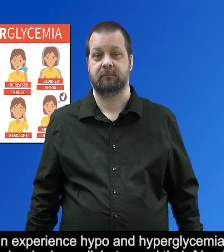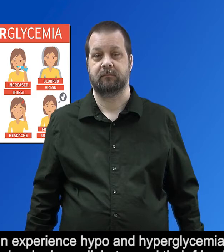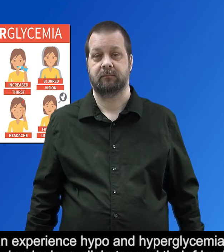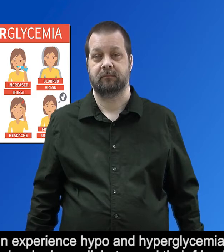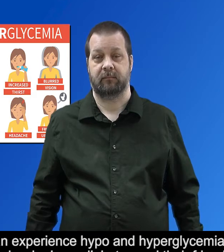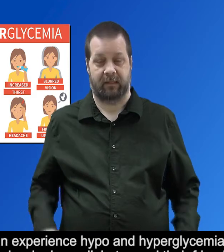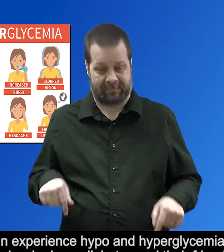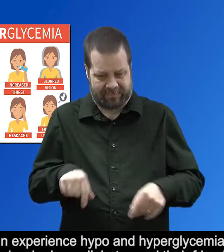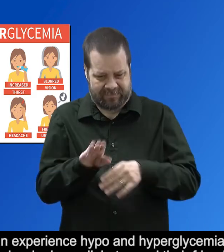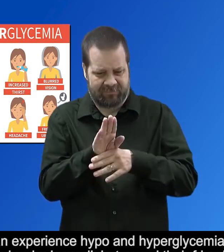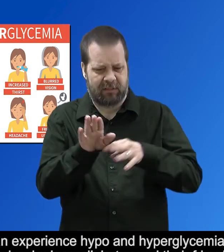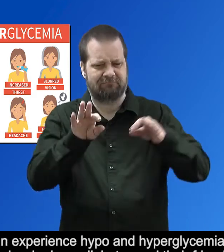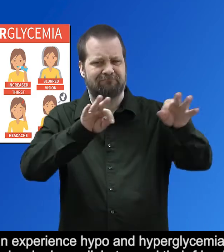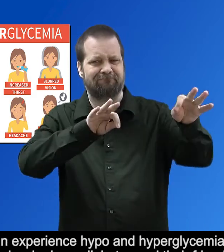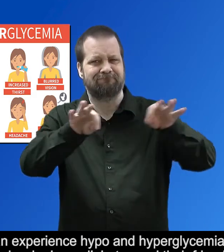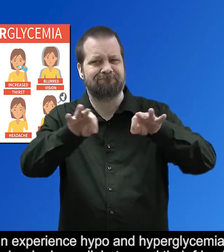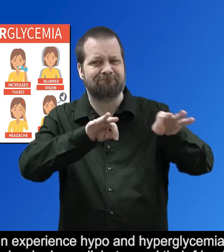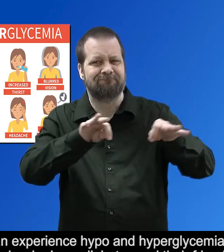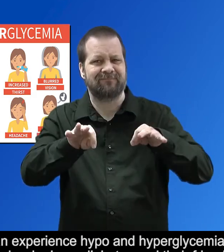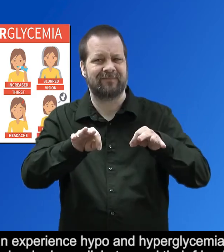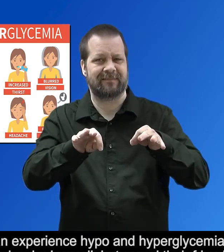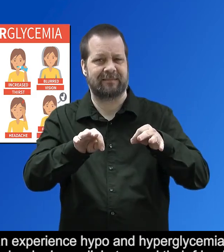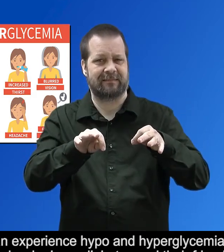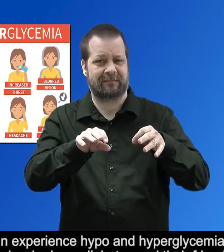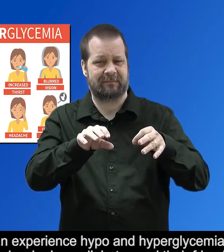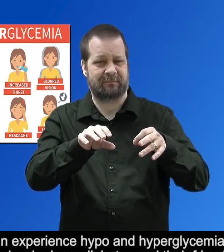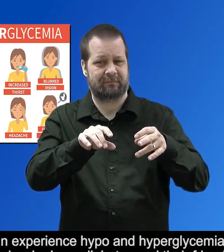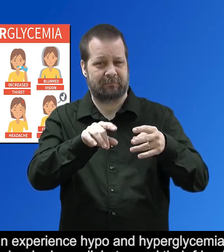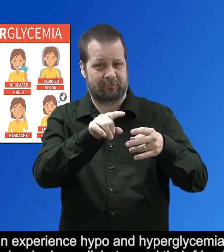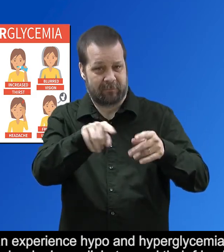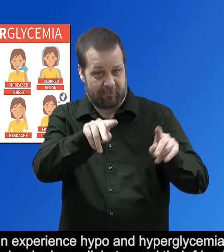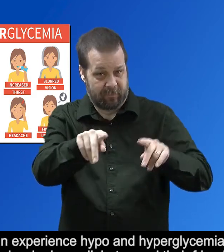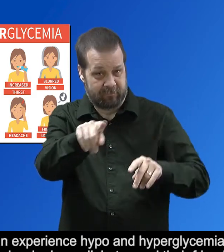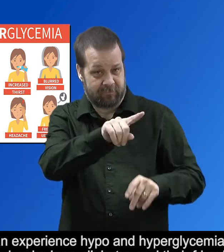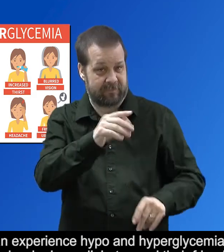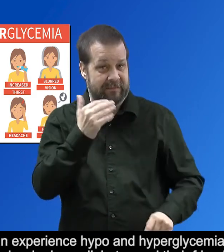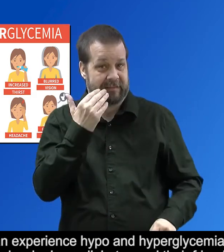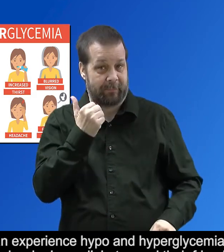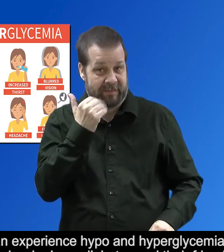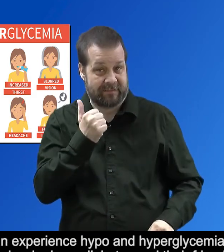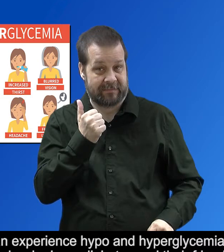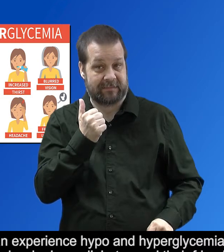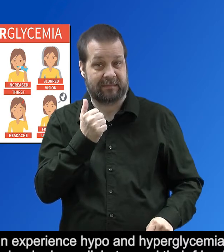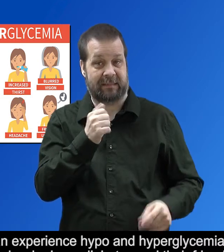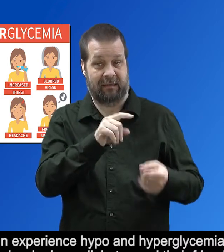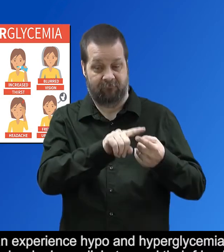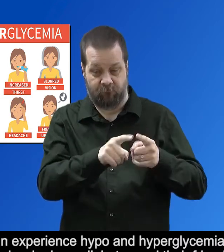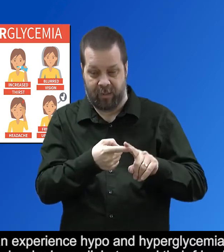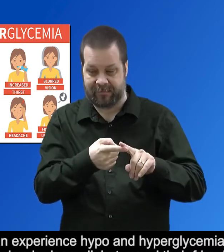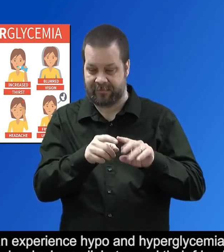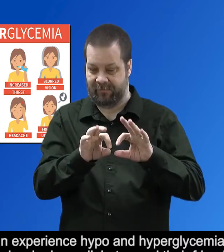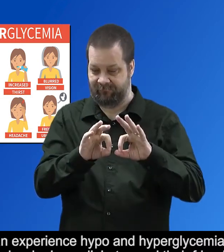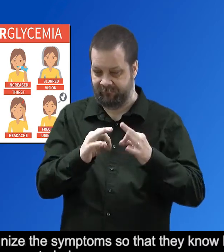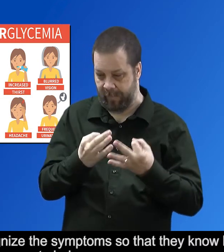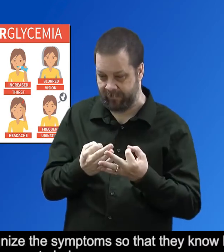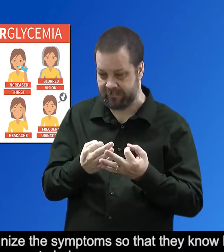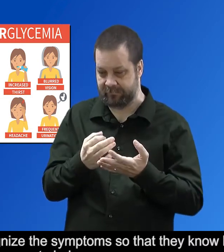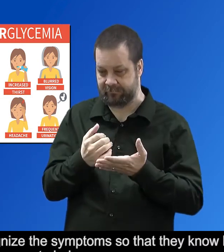This video will help both people who have diabetes and their friends and family